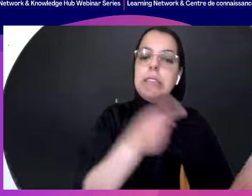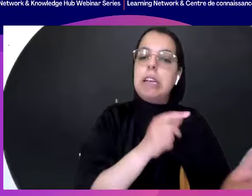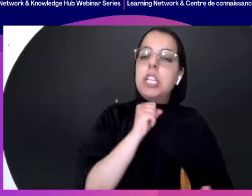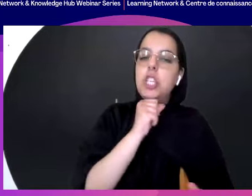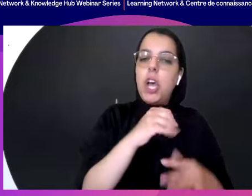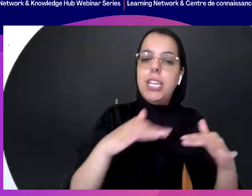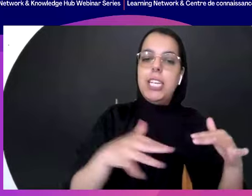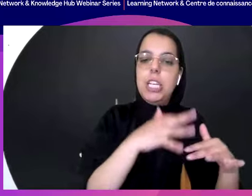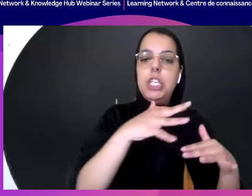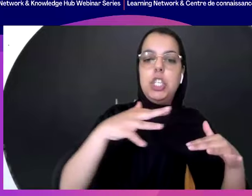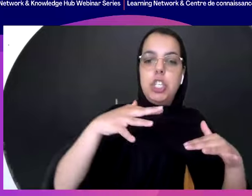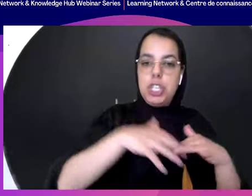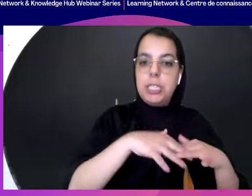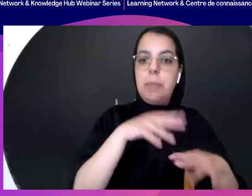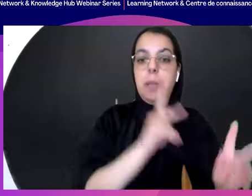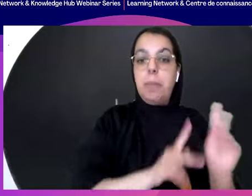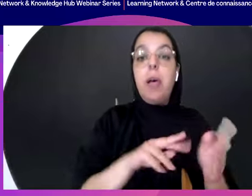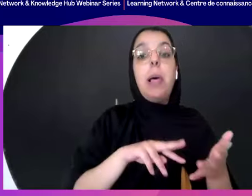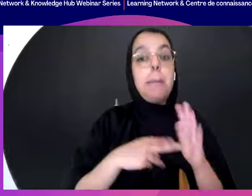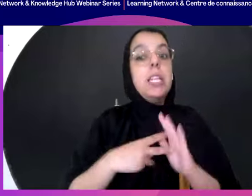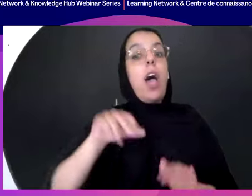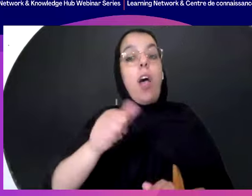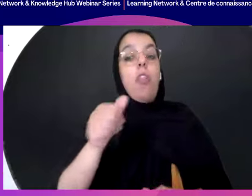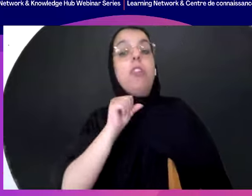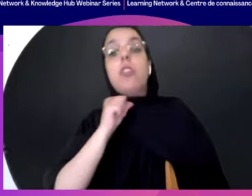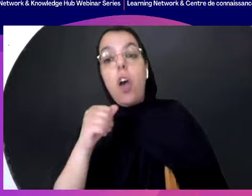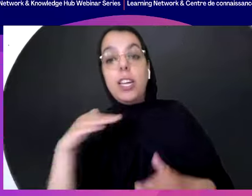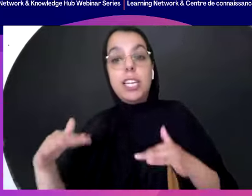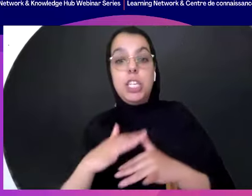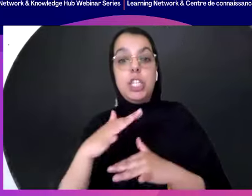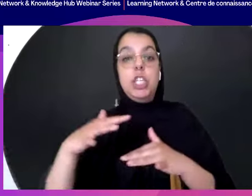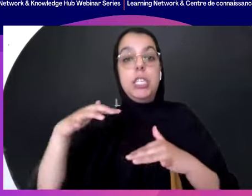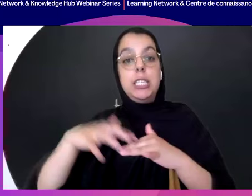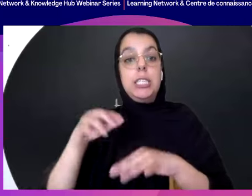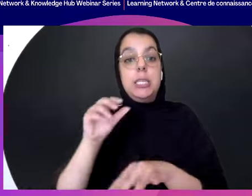requires non-Indigenous people to actively work to counter denialism